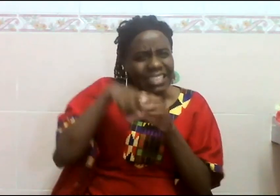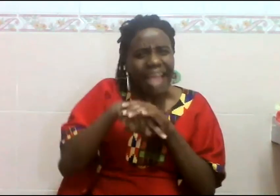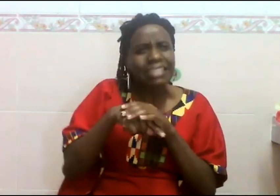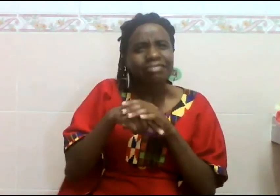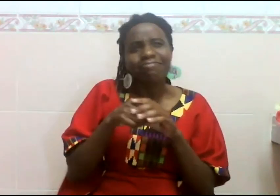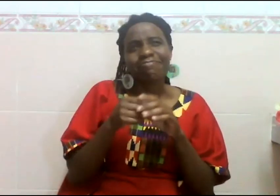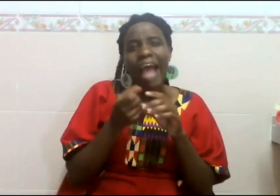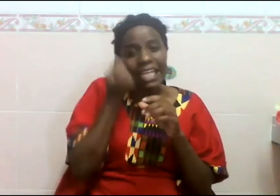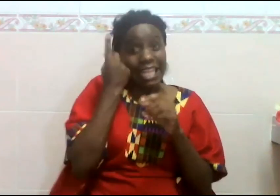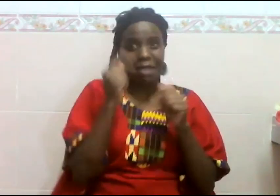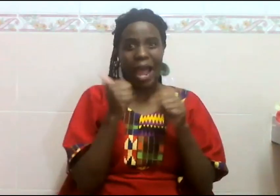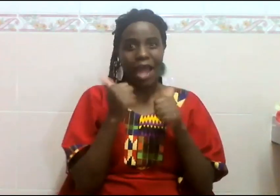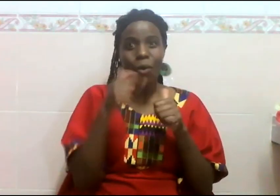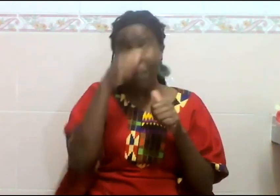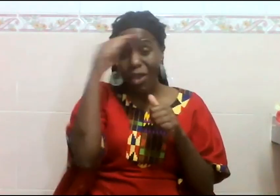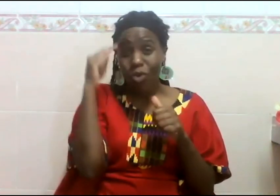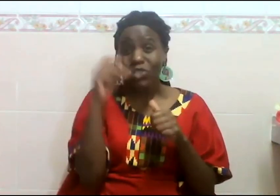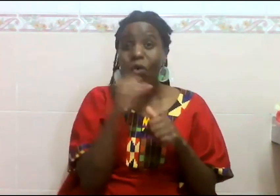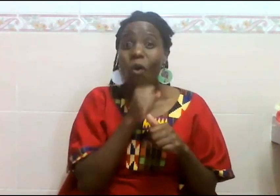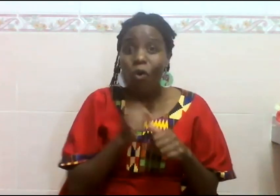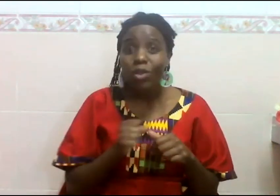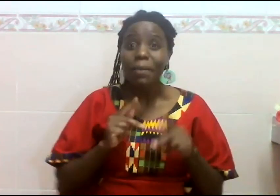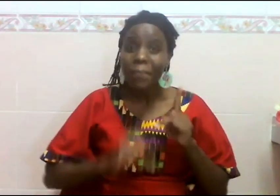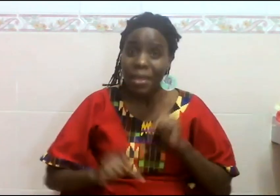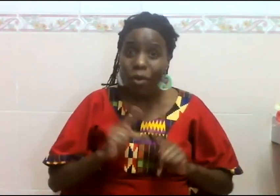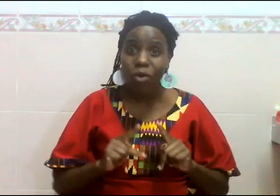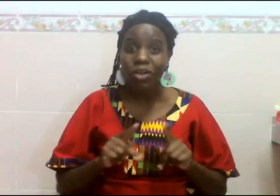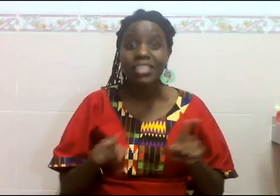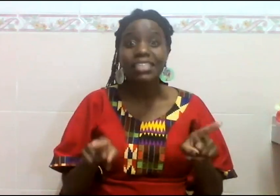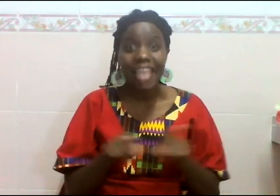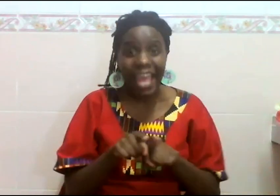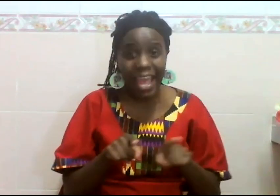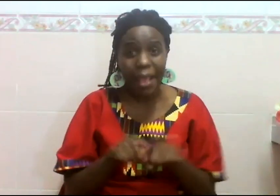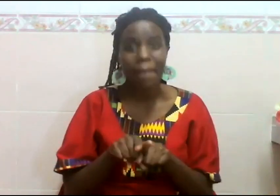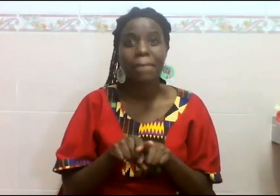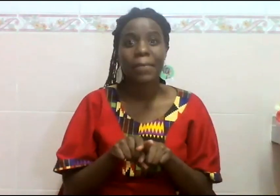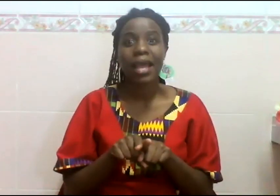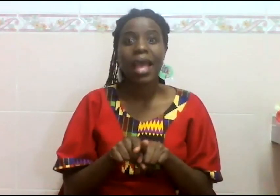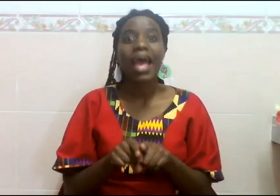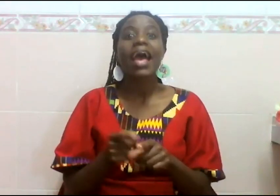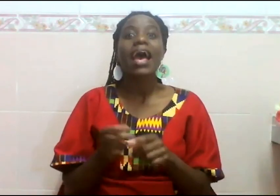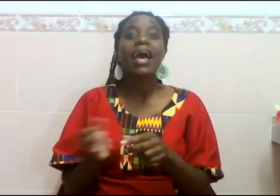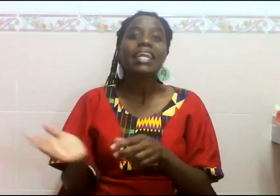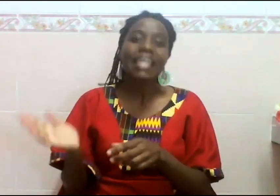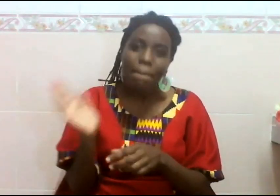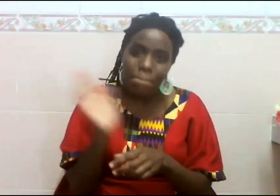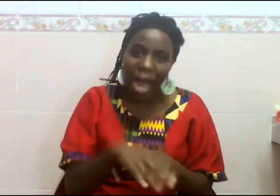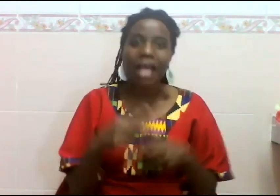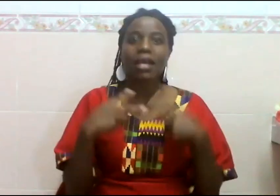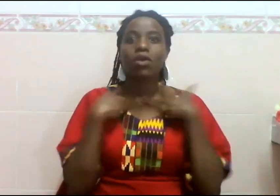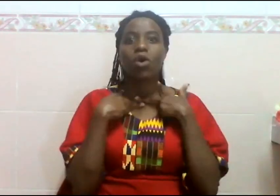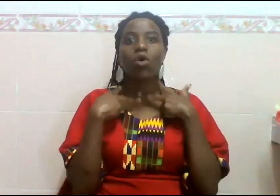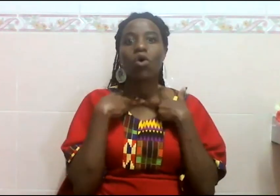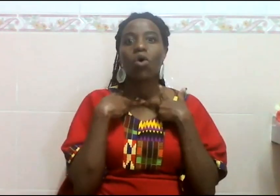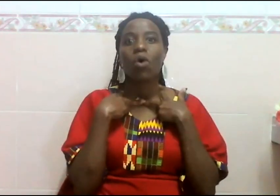because there are times that they are the ones that are bringing this thing back to the memories of the